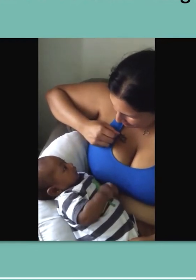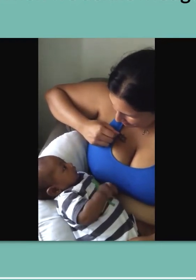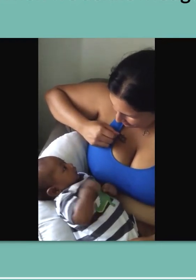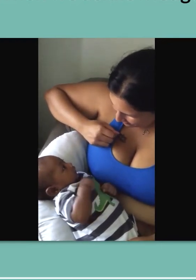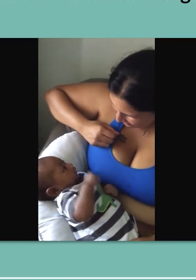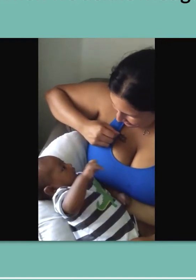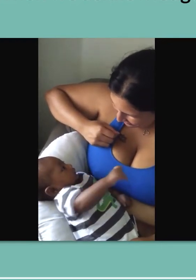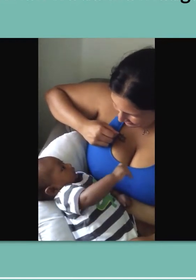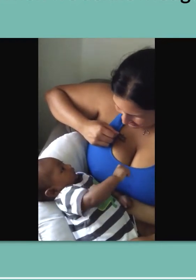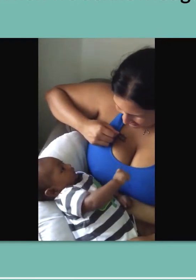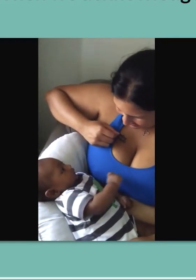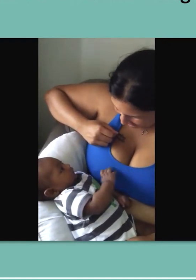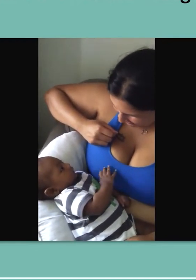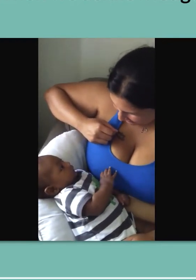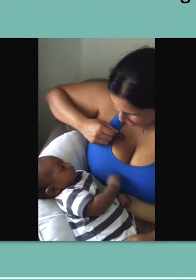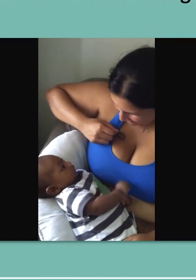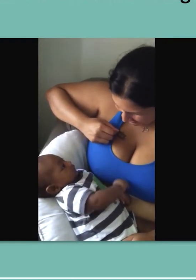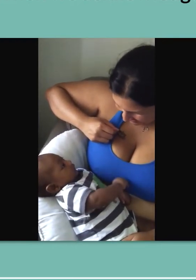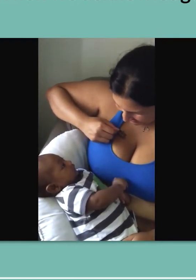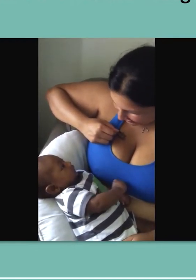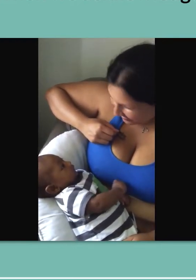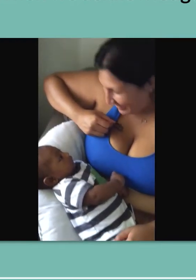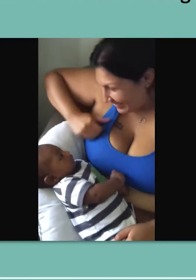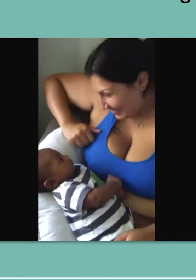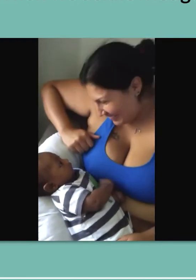All right. Right now,